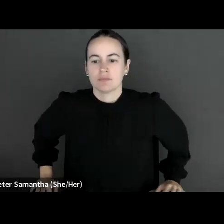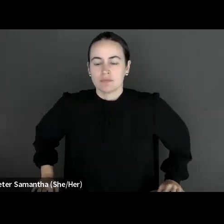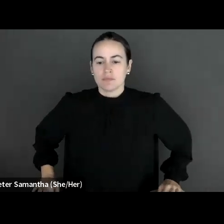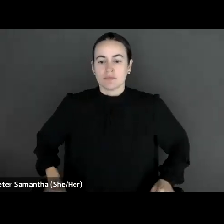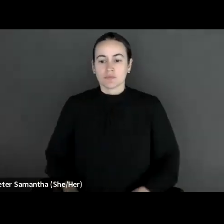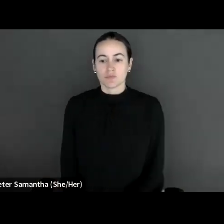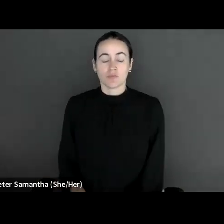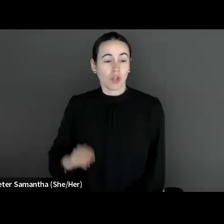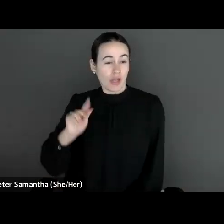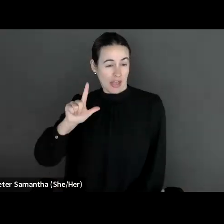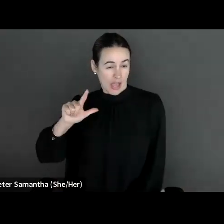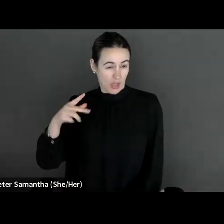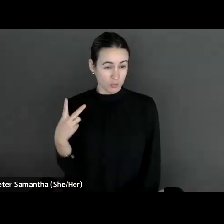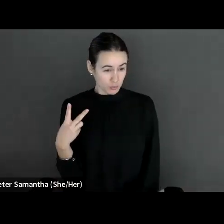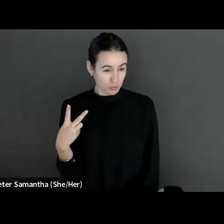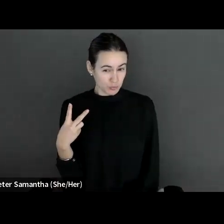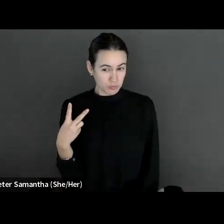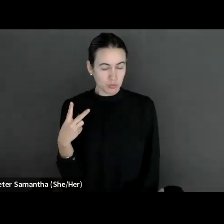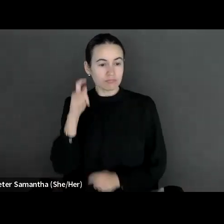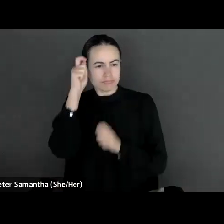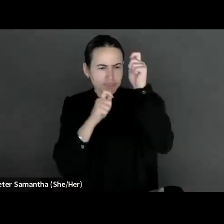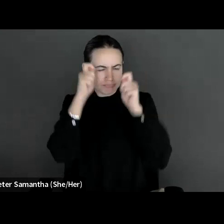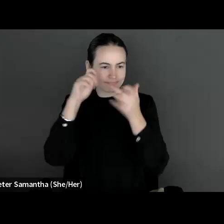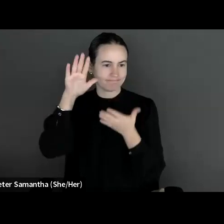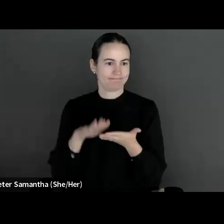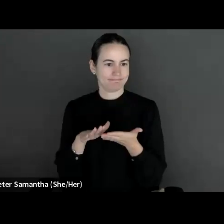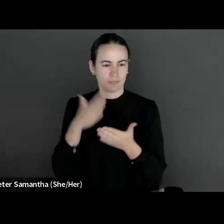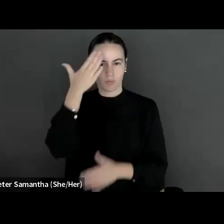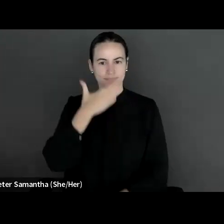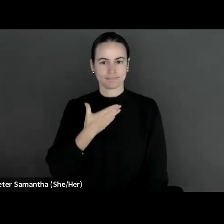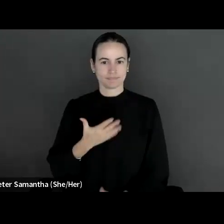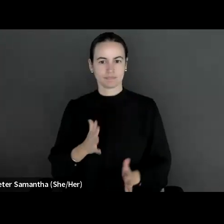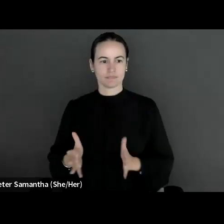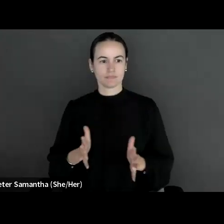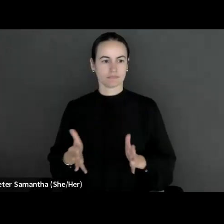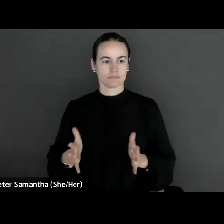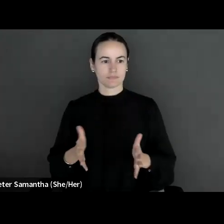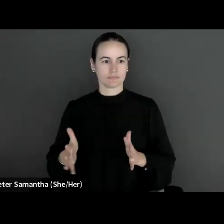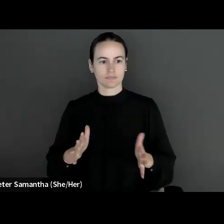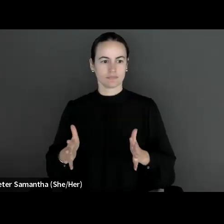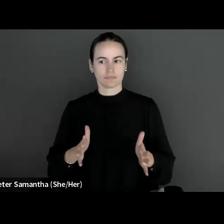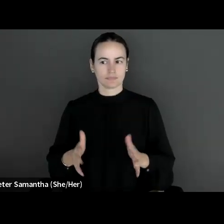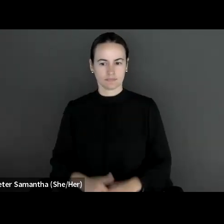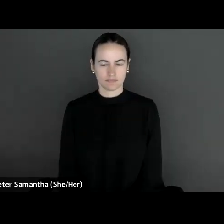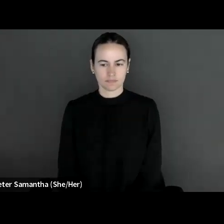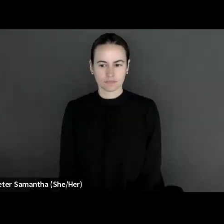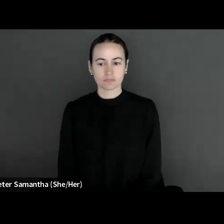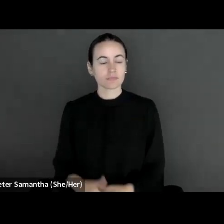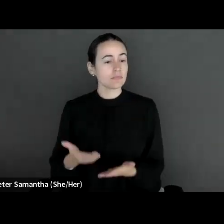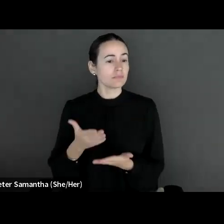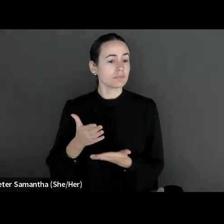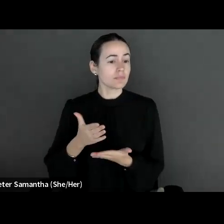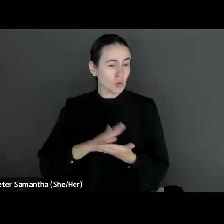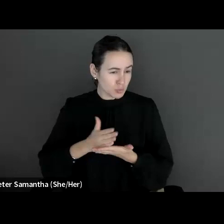beginners use less non-manuals compared to other groups. So they use the interpreters and the